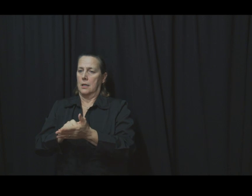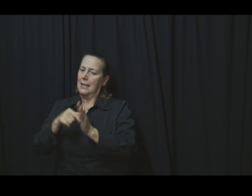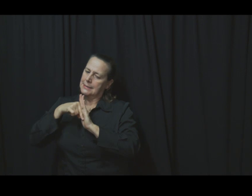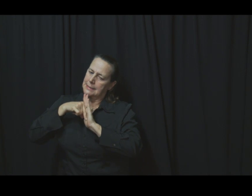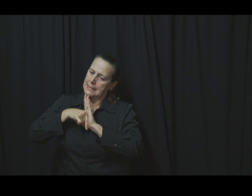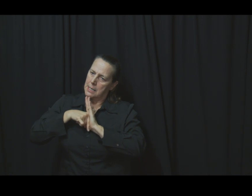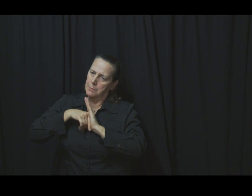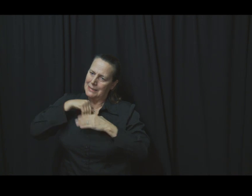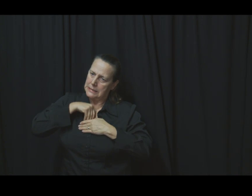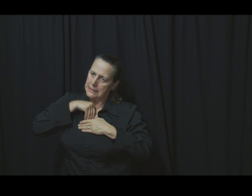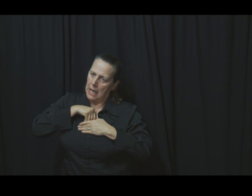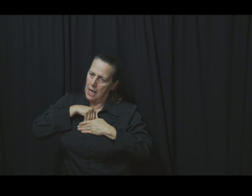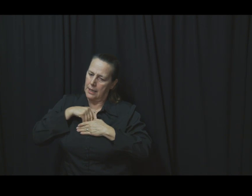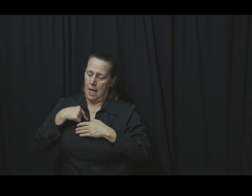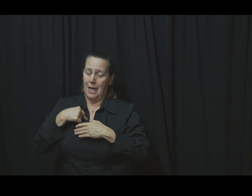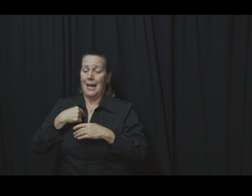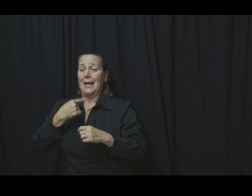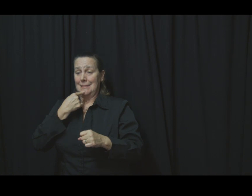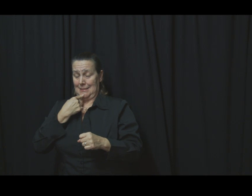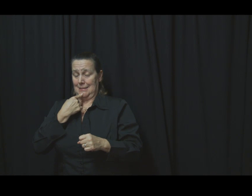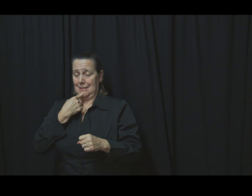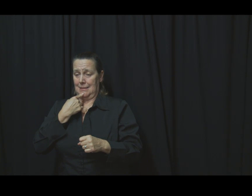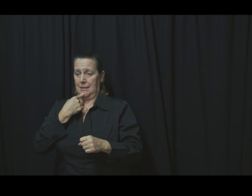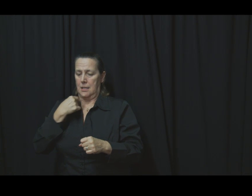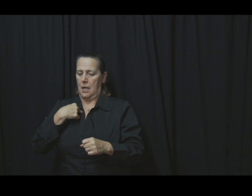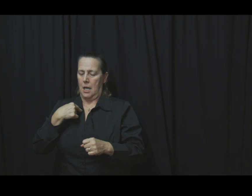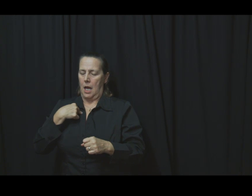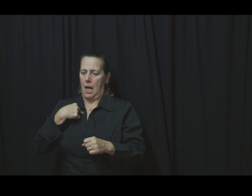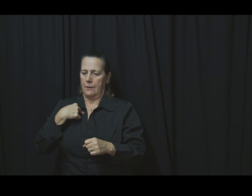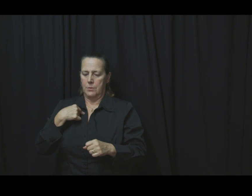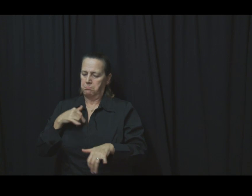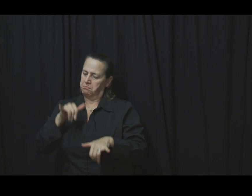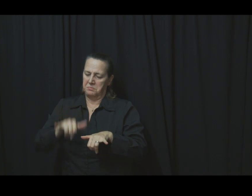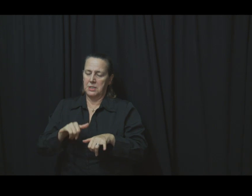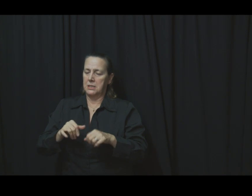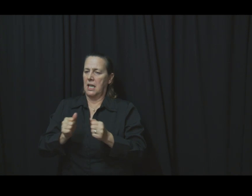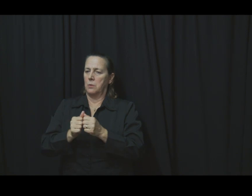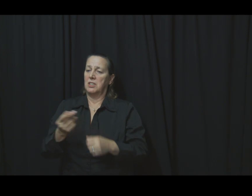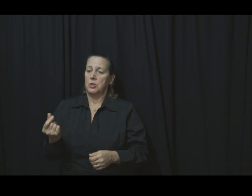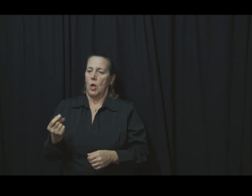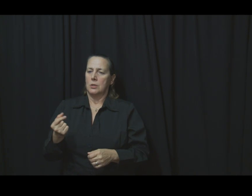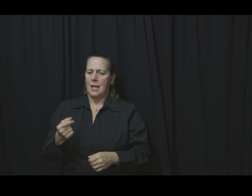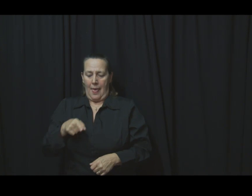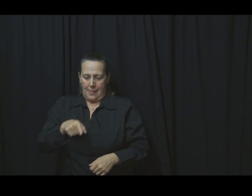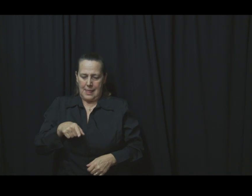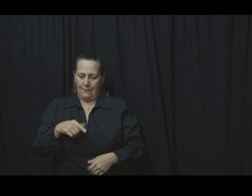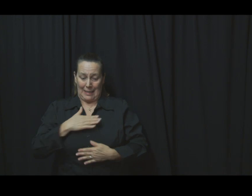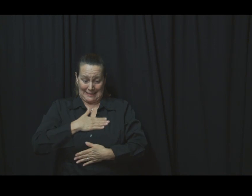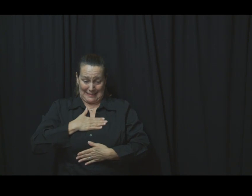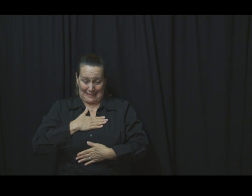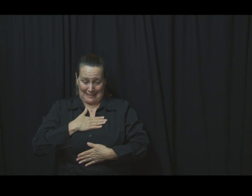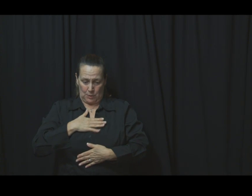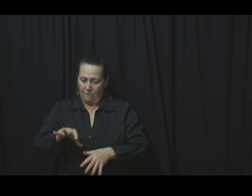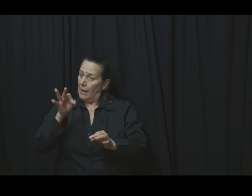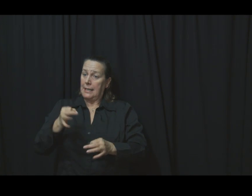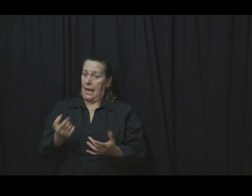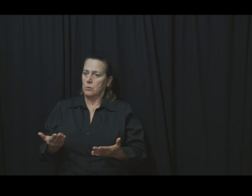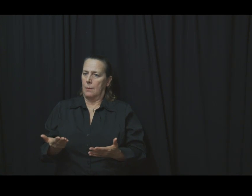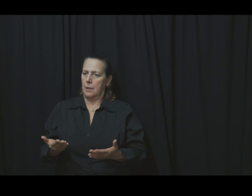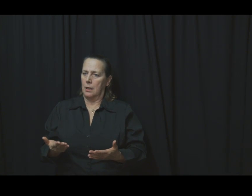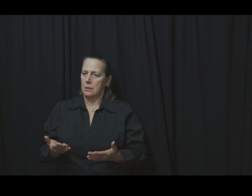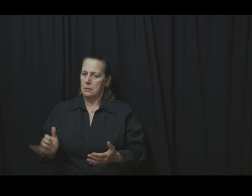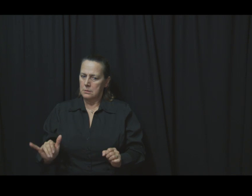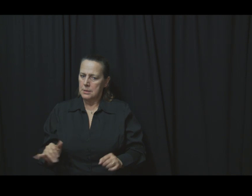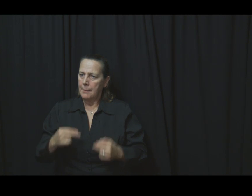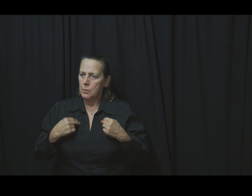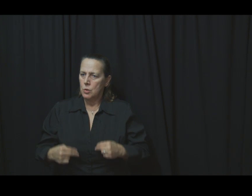us. I claim that I have spent time with dogs that have had the joy of discovery. It's way inside us.